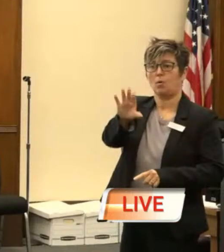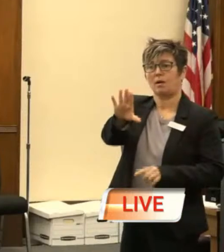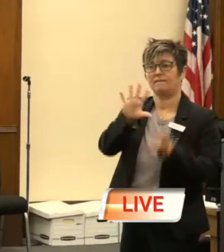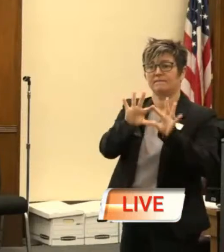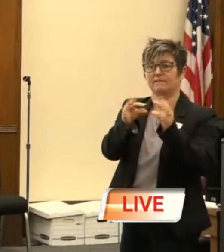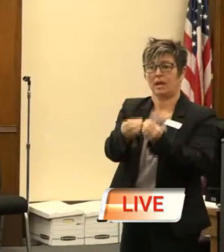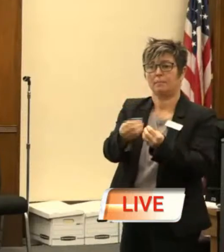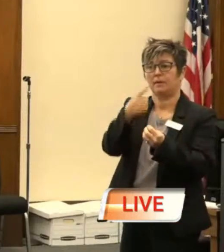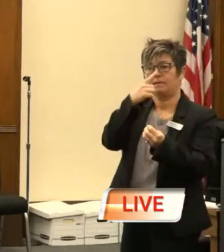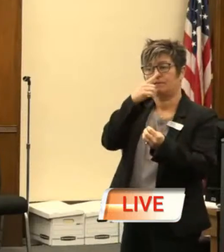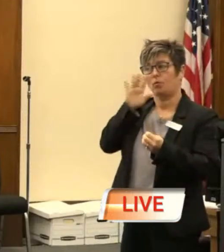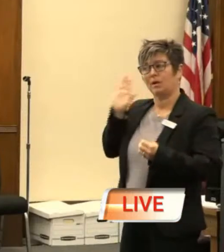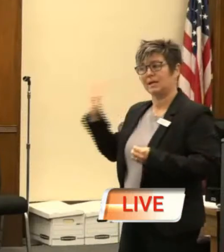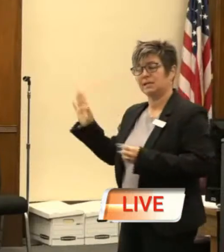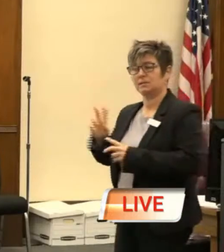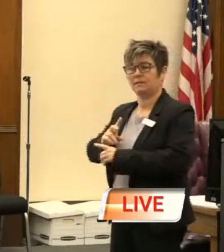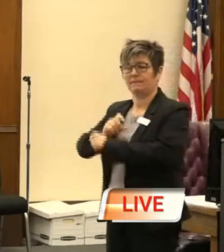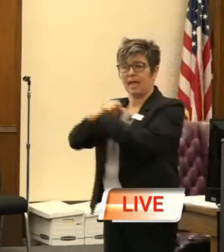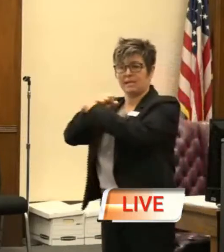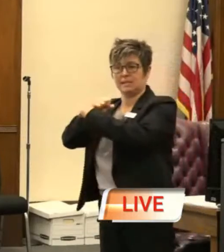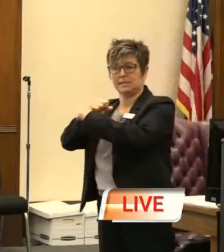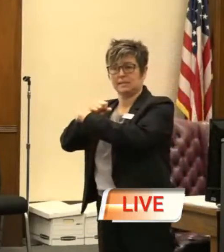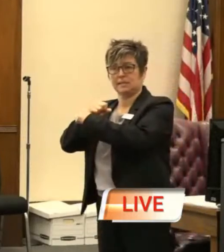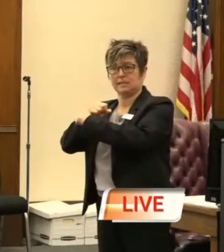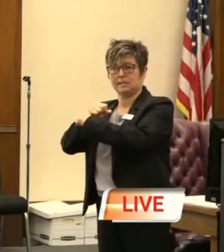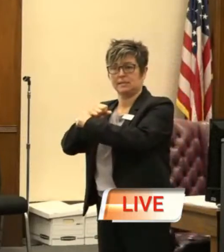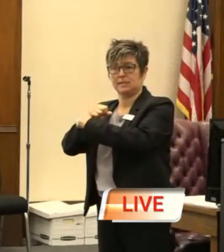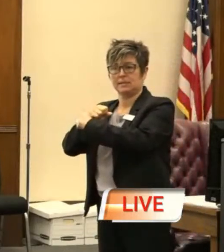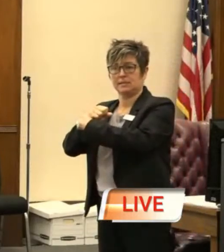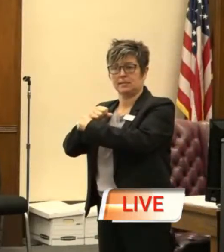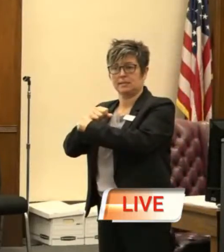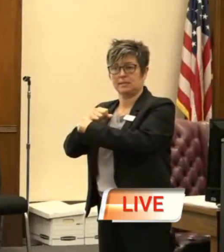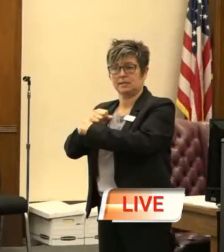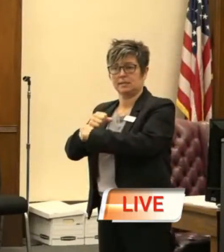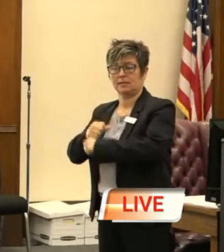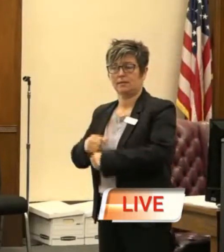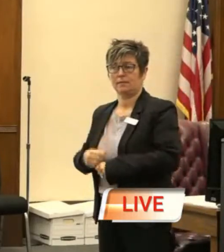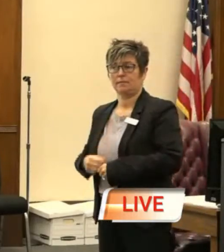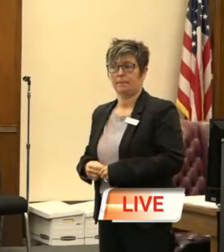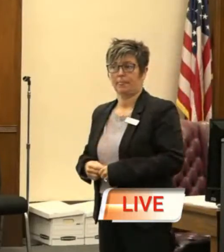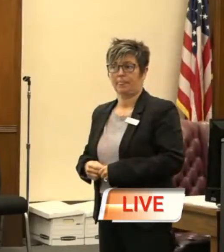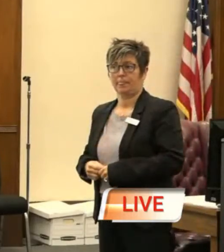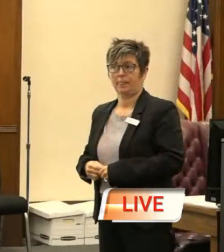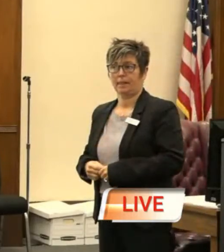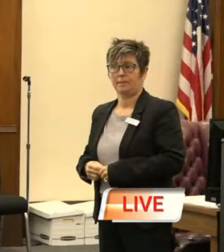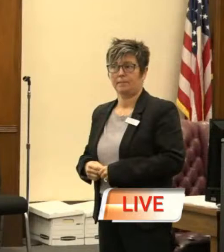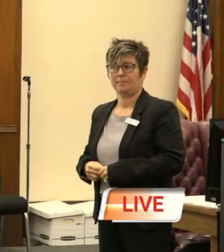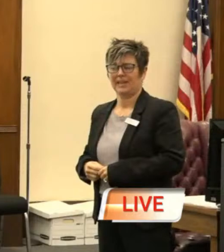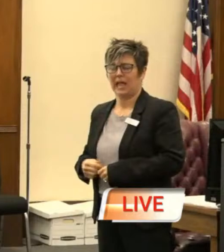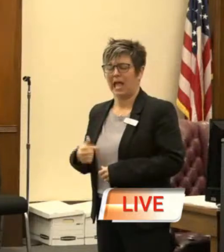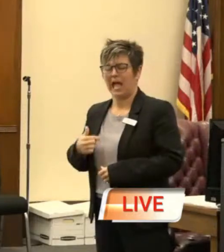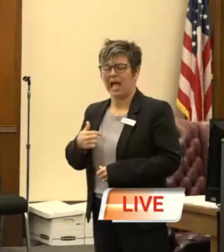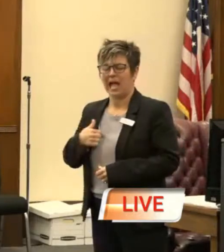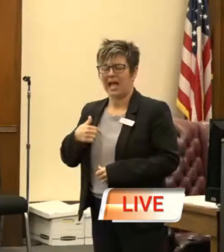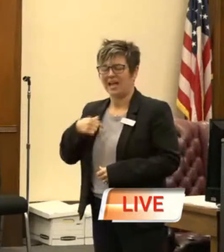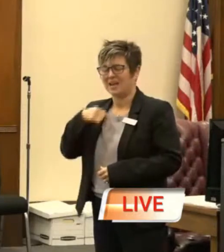defense. And so these were what I was, and I remember telling this court I had sort of a chicken and egg problem.